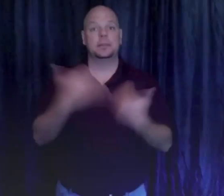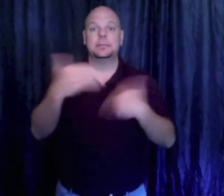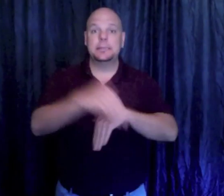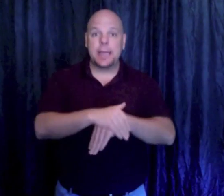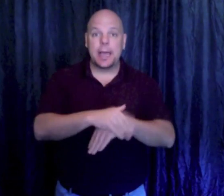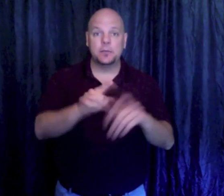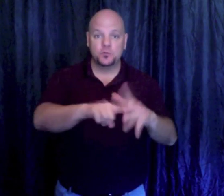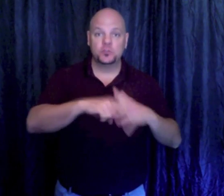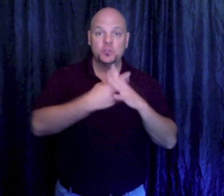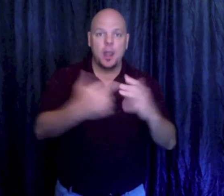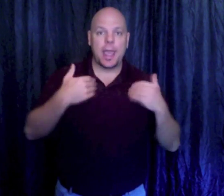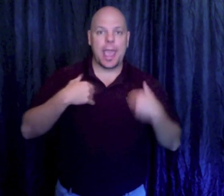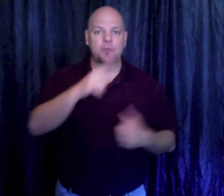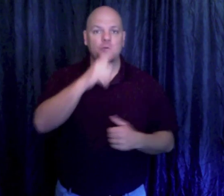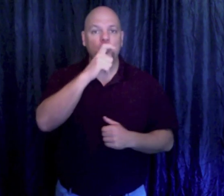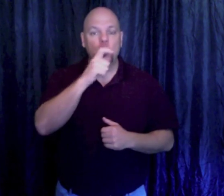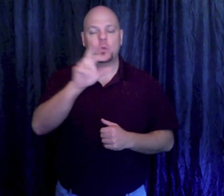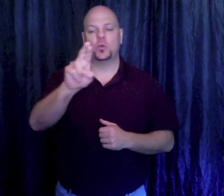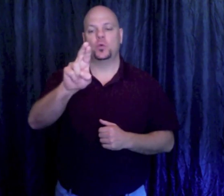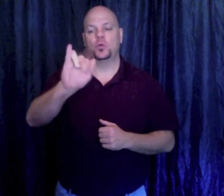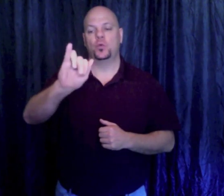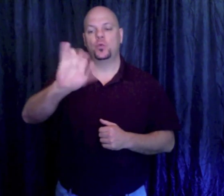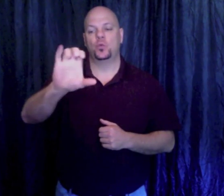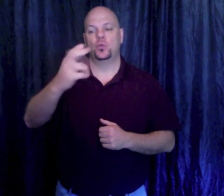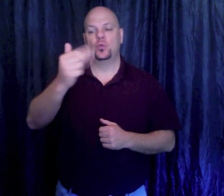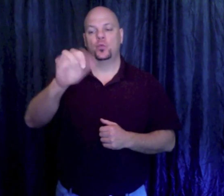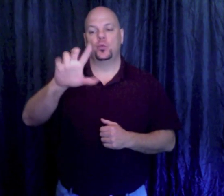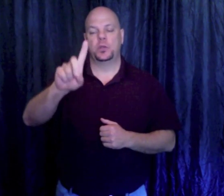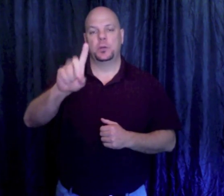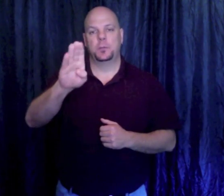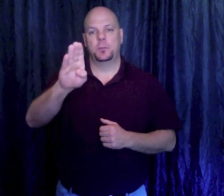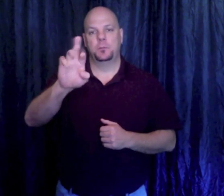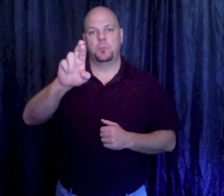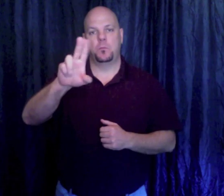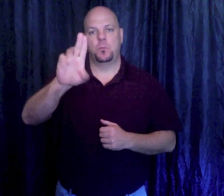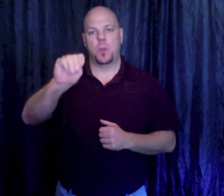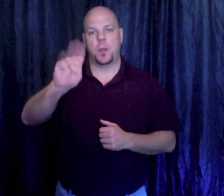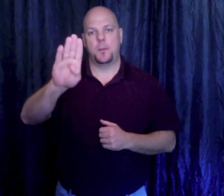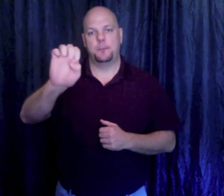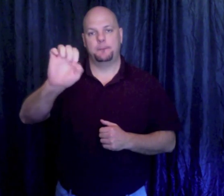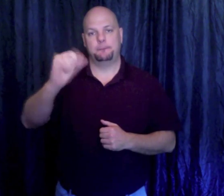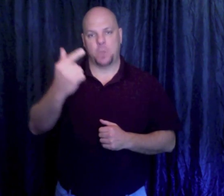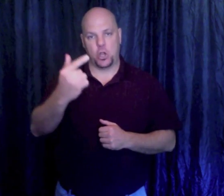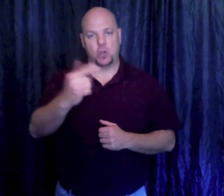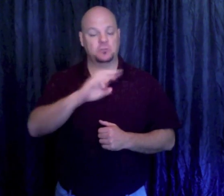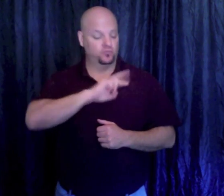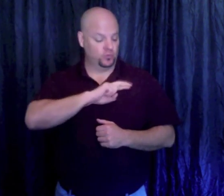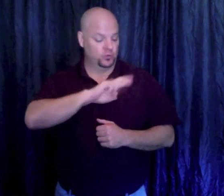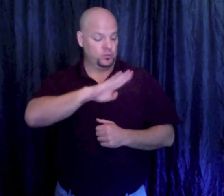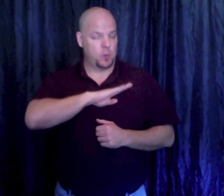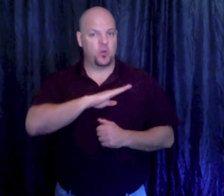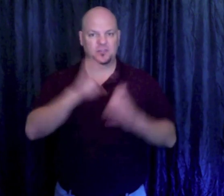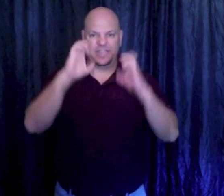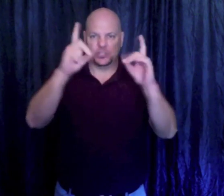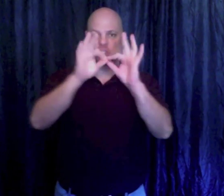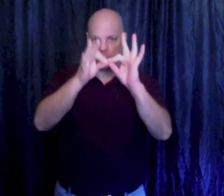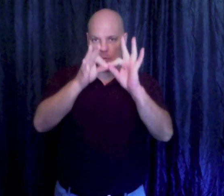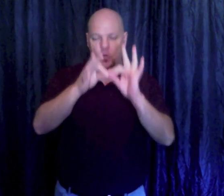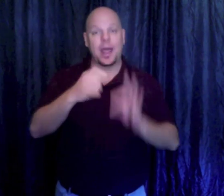we have Richard Brumberg, and our title is Educational Interpreter. I'm going to back out of this. I'm going to put myself on mute. I'm going to